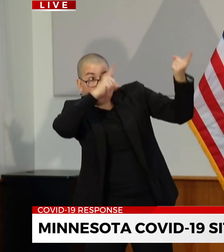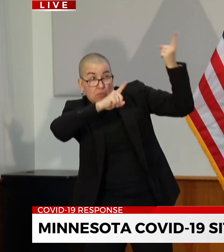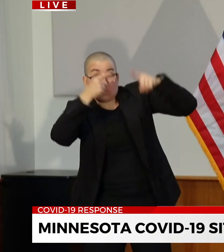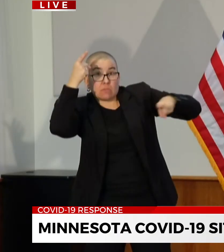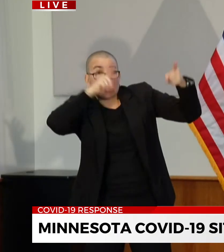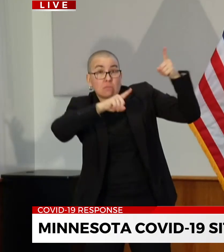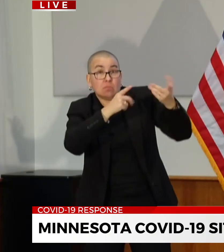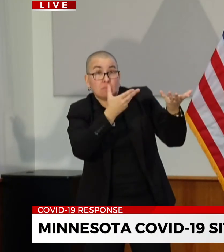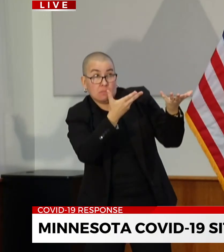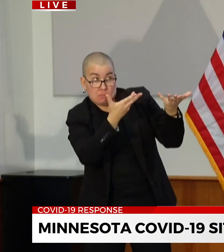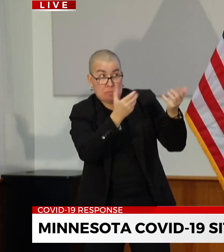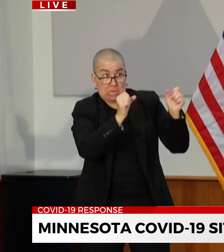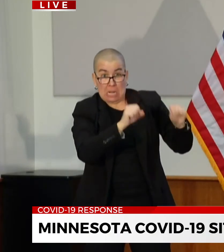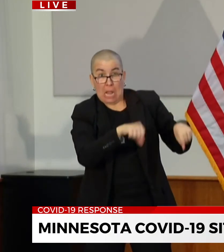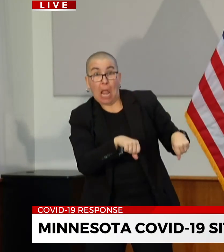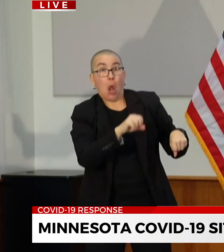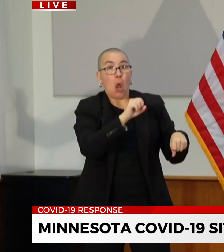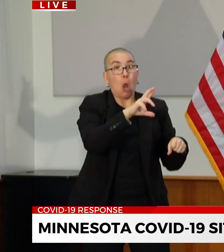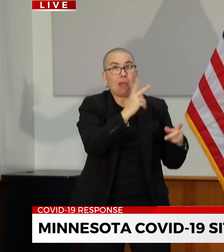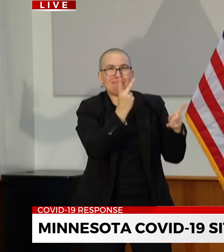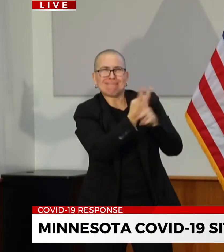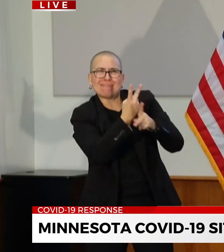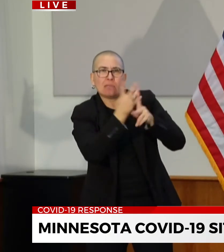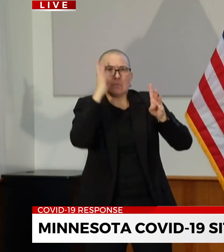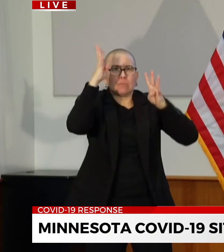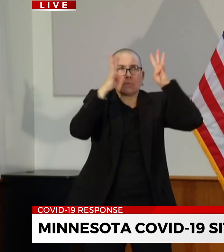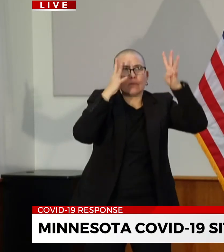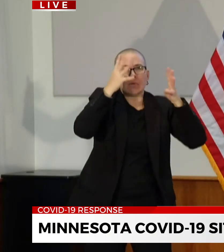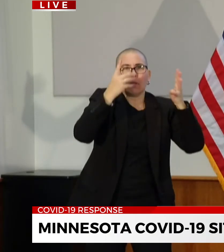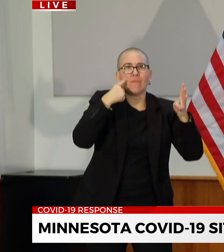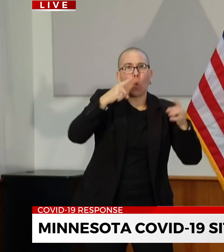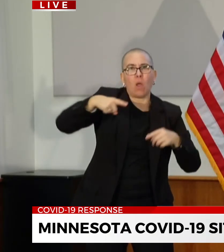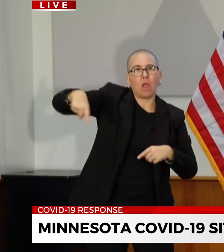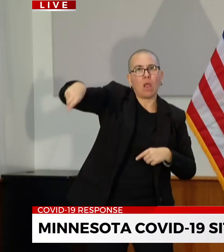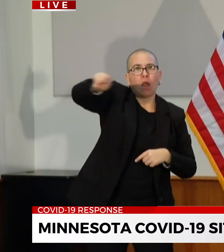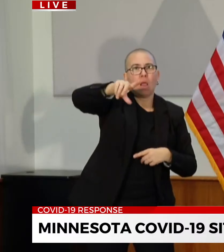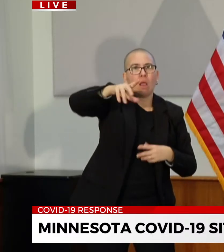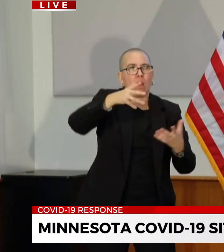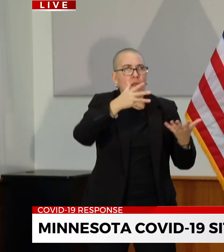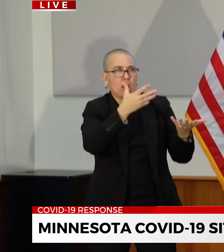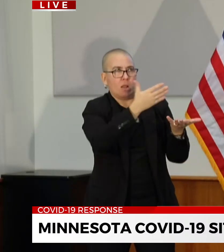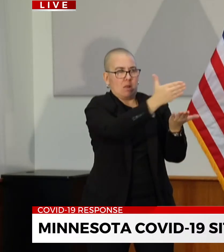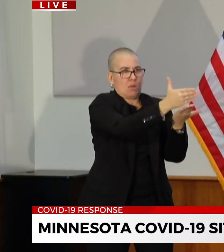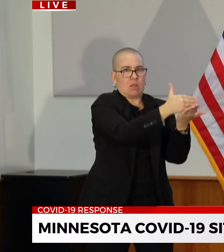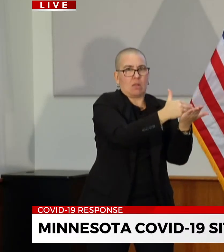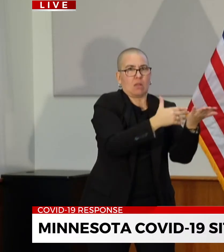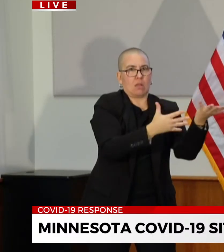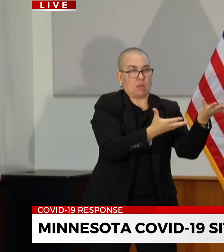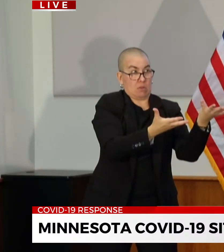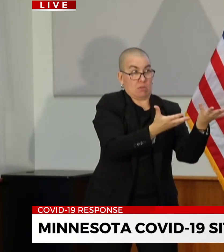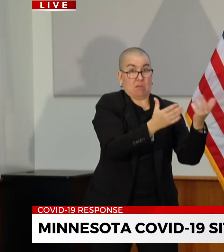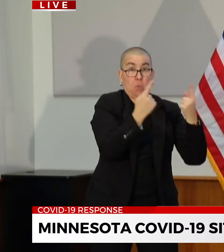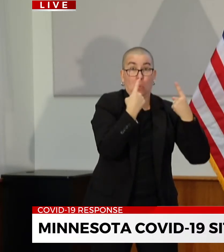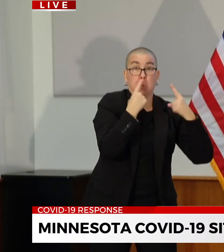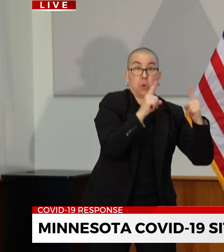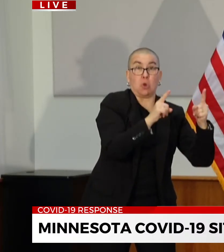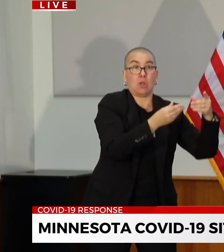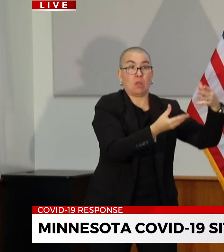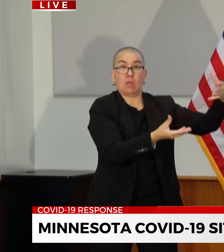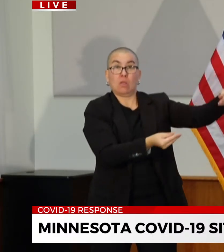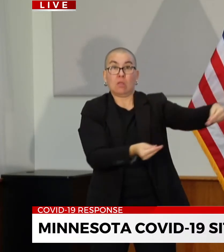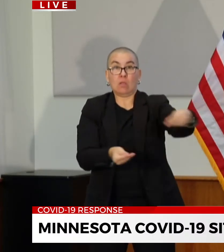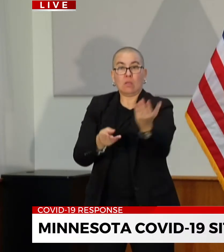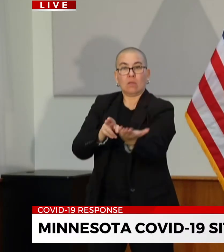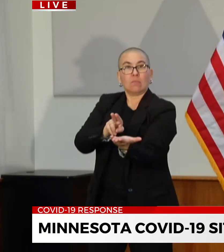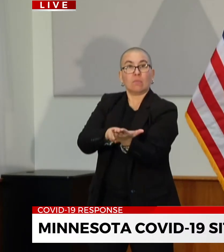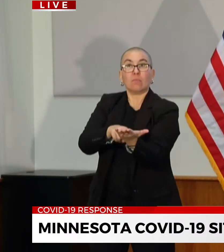on competing plans, which is good. Take the best ideas from all people, put that into a plan, move that forward. We want to try and provide as much